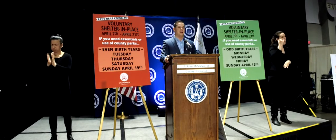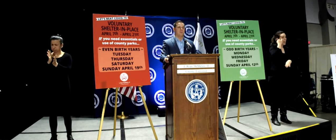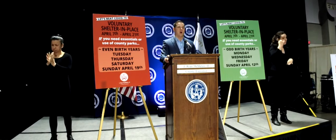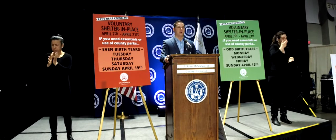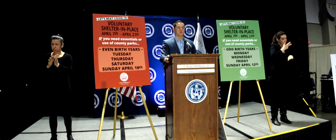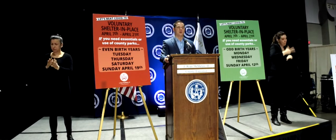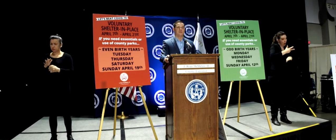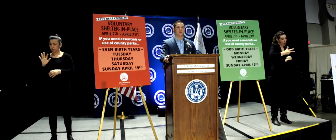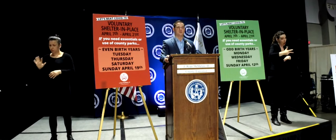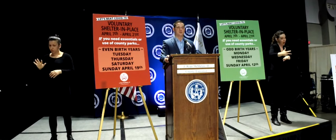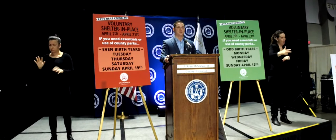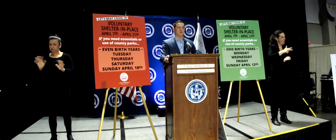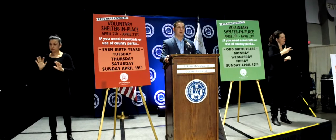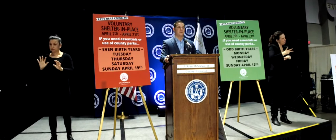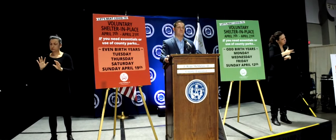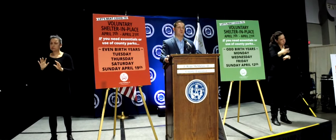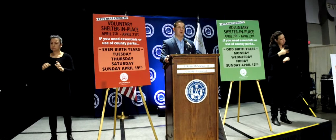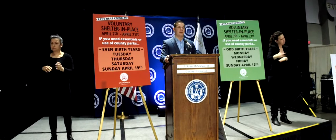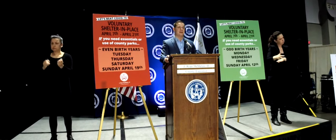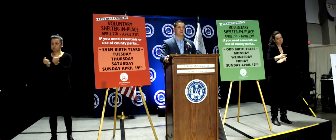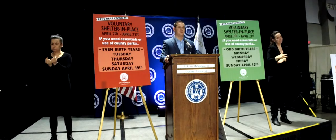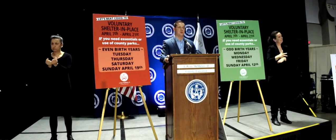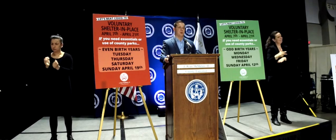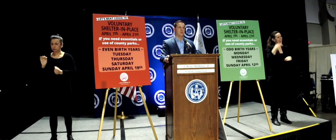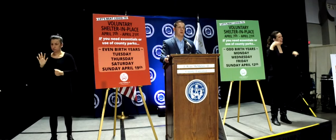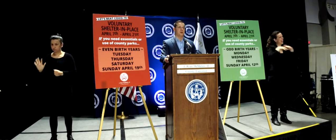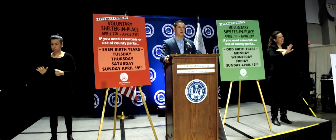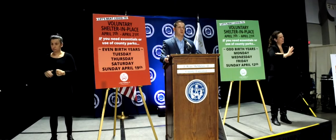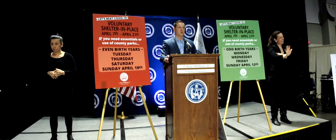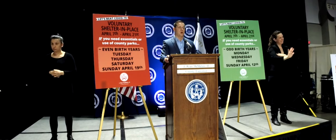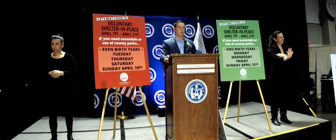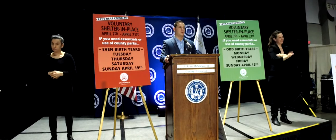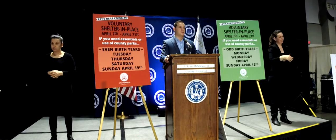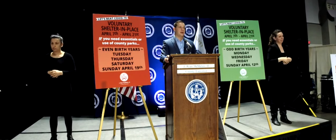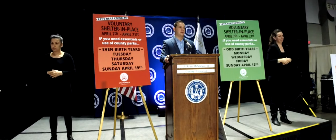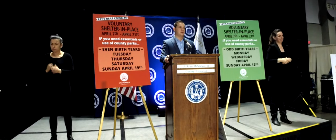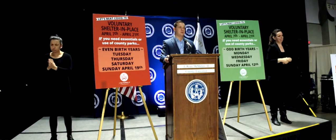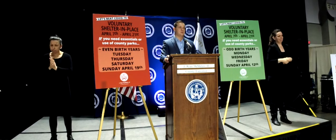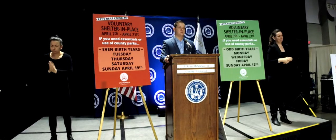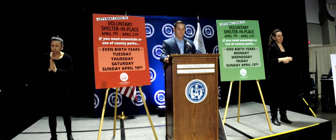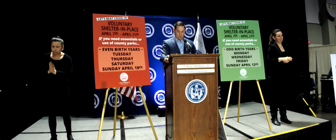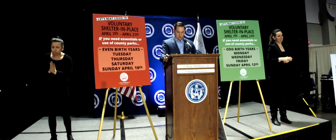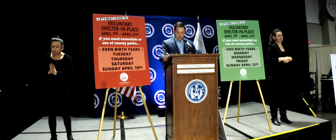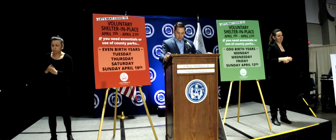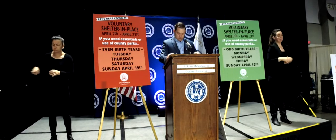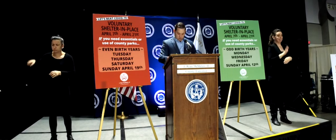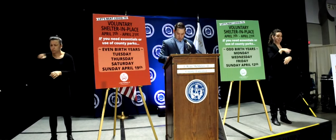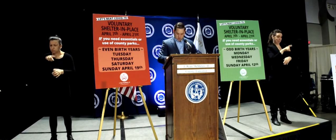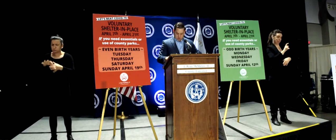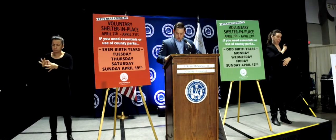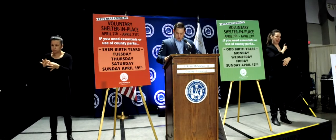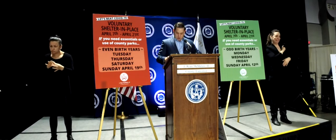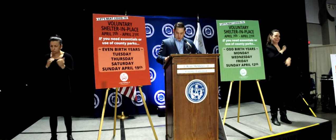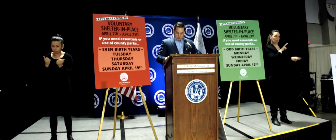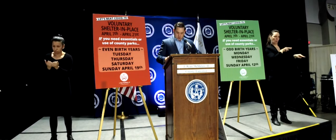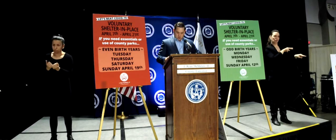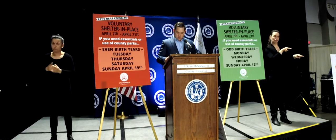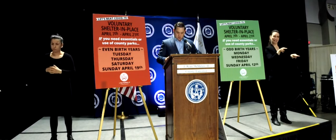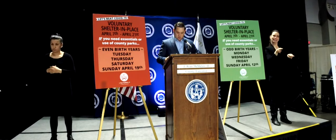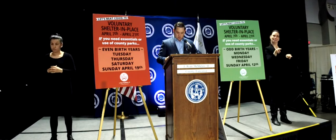abided by in our parks, we're going to have tough decisions to make. So I'm asking for the public to work with us on this. Okay?